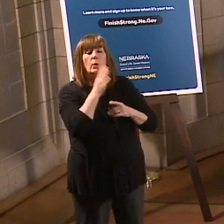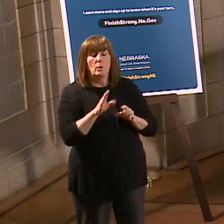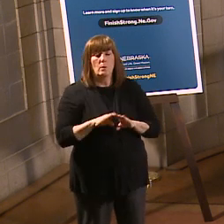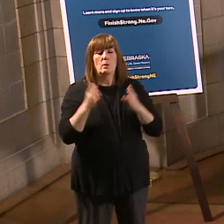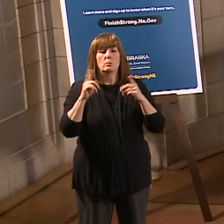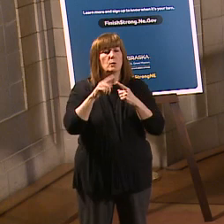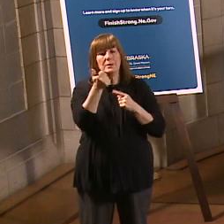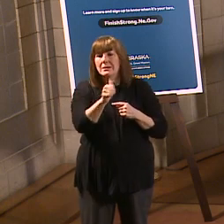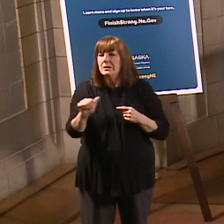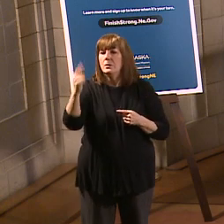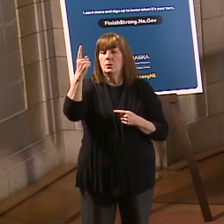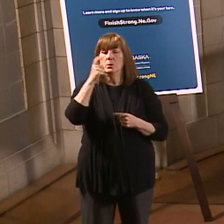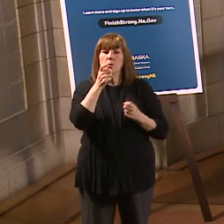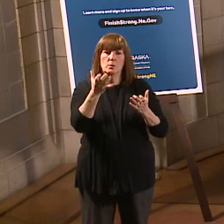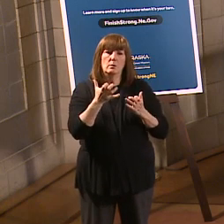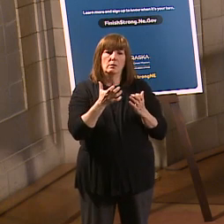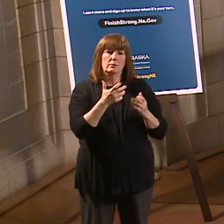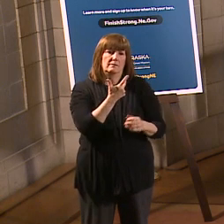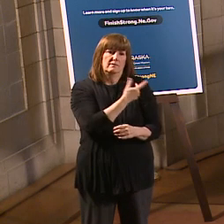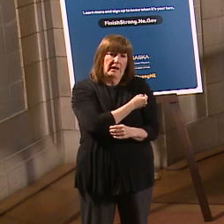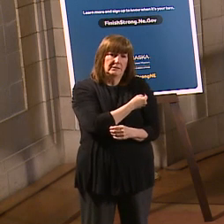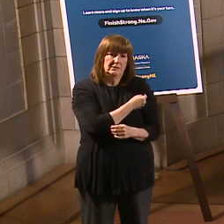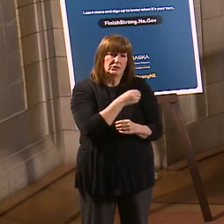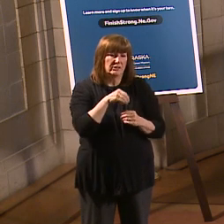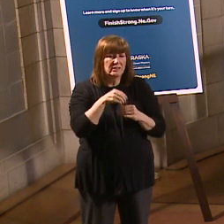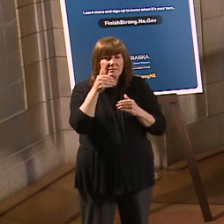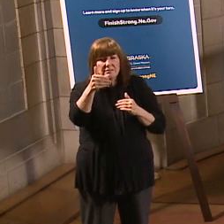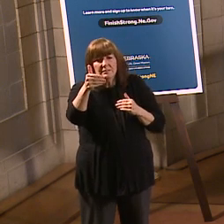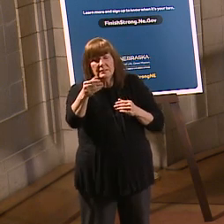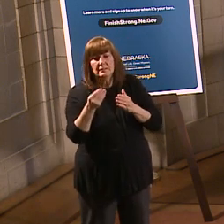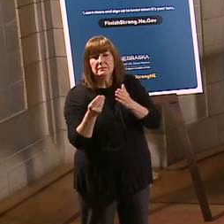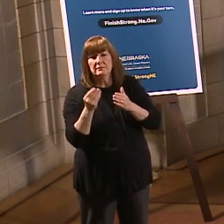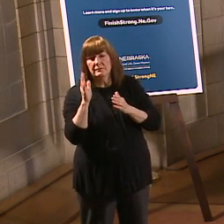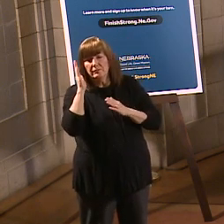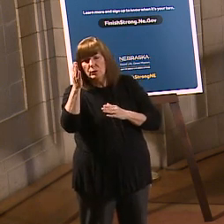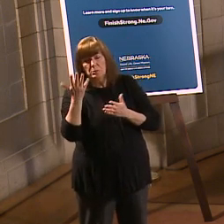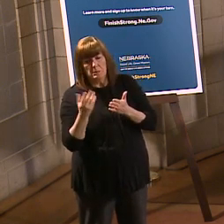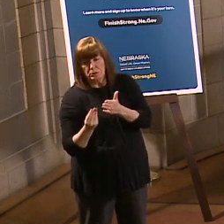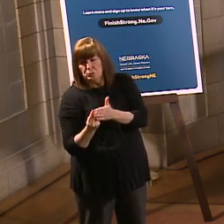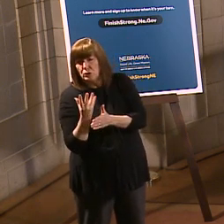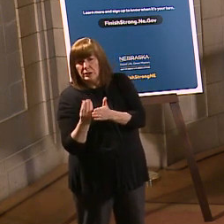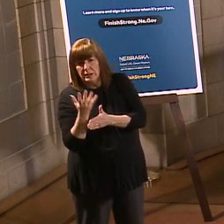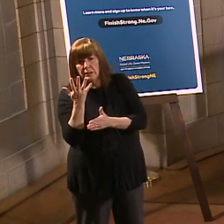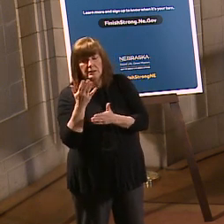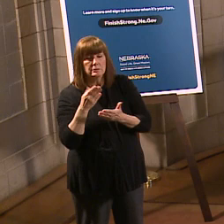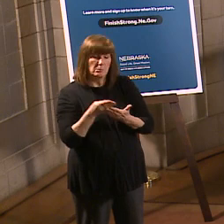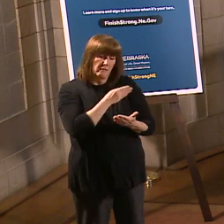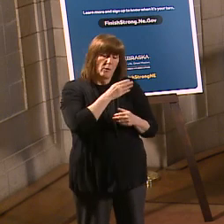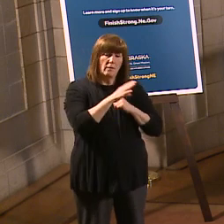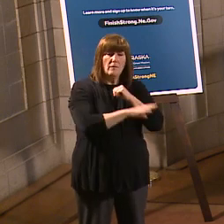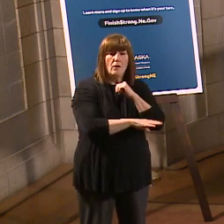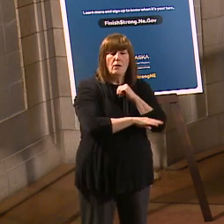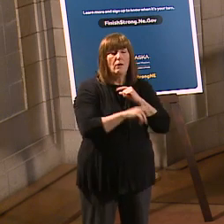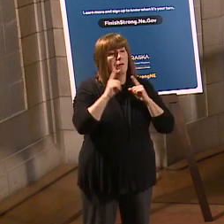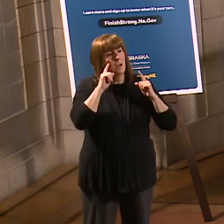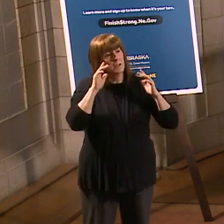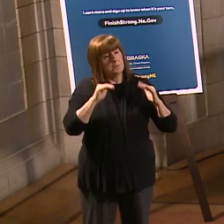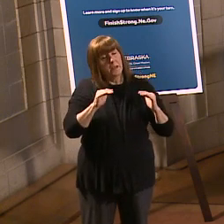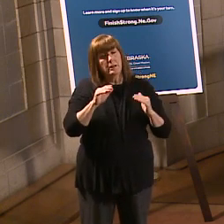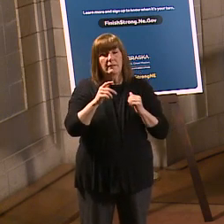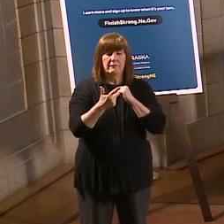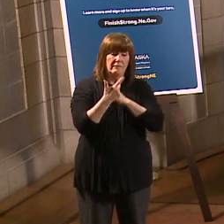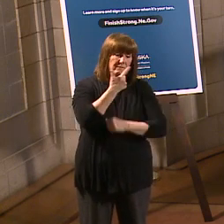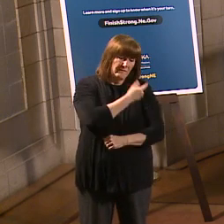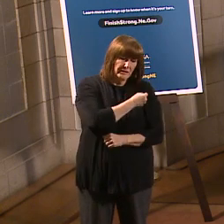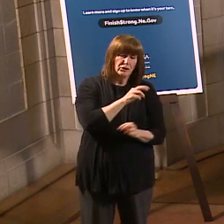vaccinated in the not too distant future, so certainly sometime this spring. So that's well before the fall. So I expect that the vaccine will be